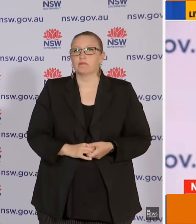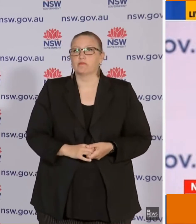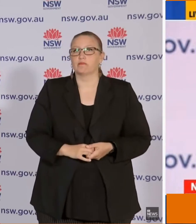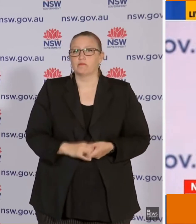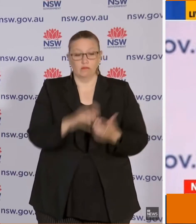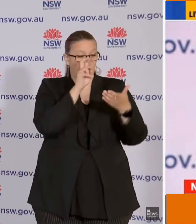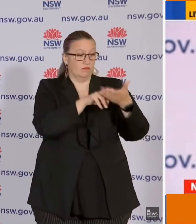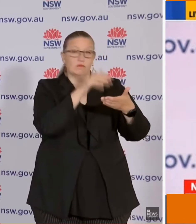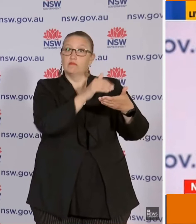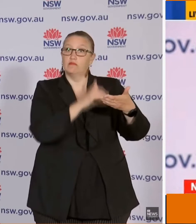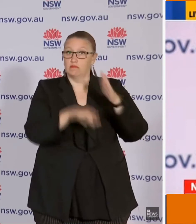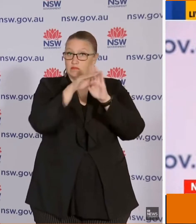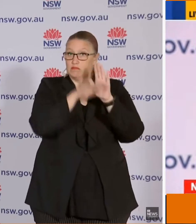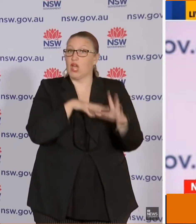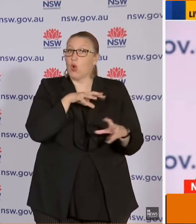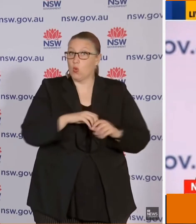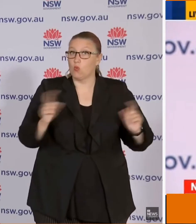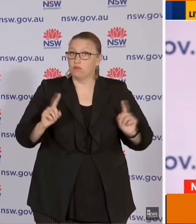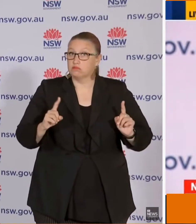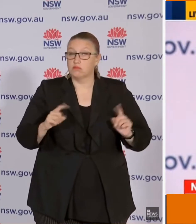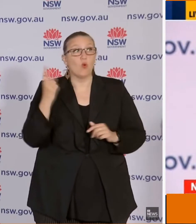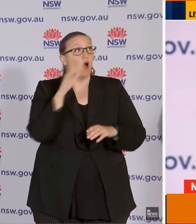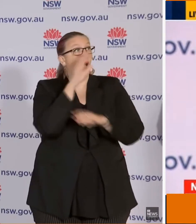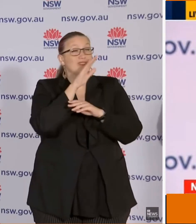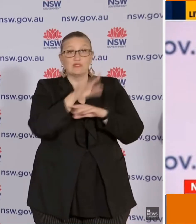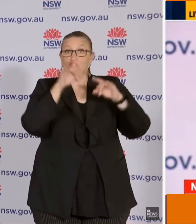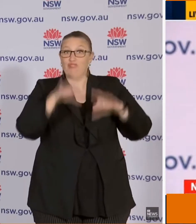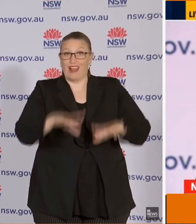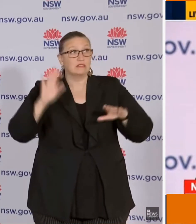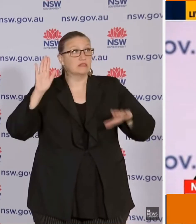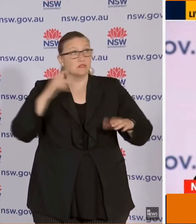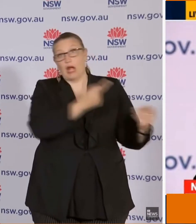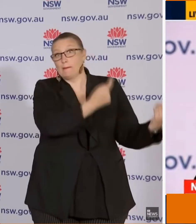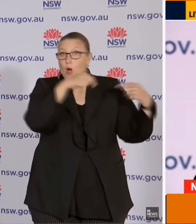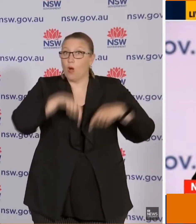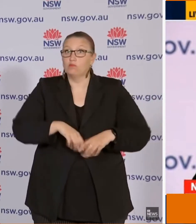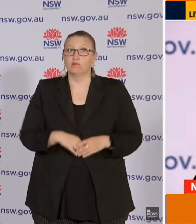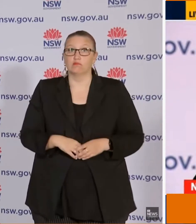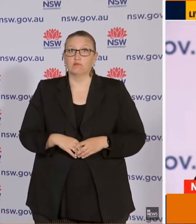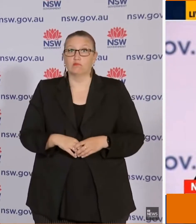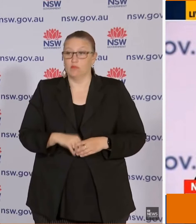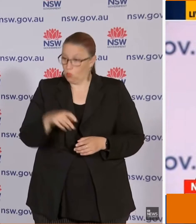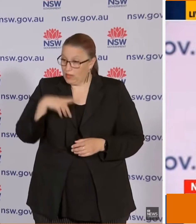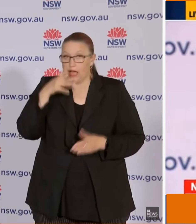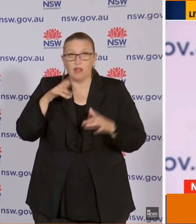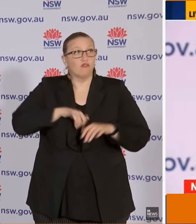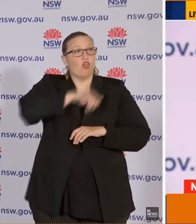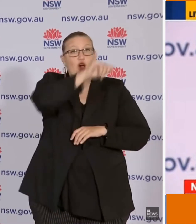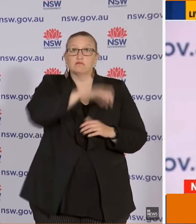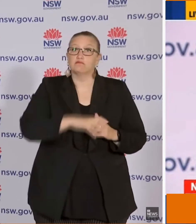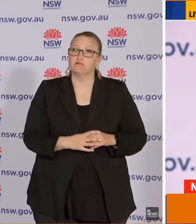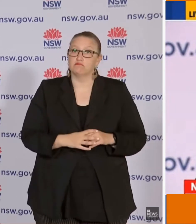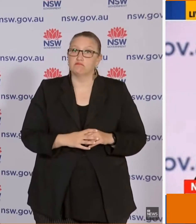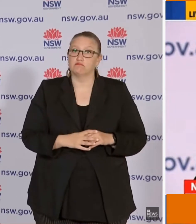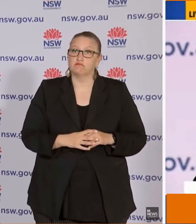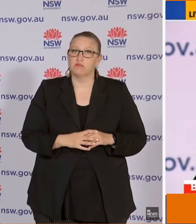we treat people in quarantine when they're coming home. If you have fully vaccinated Aussies coming home, do you expect them to be in a hotel for 2 weeks